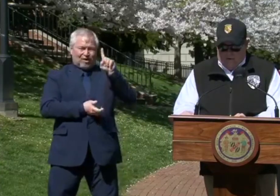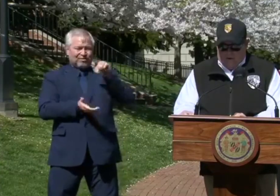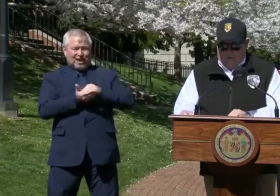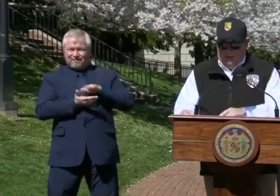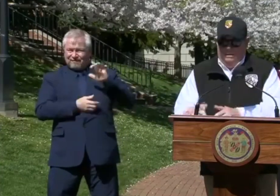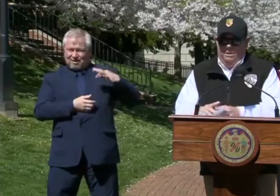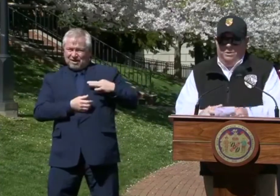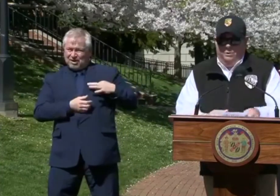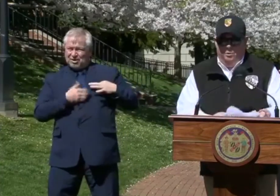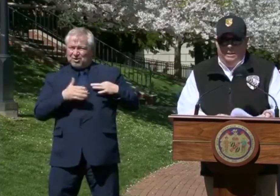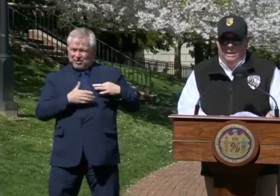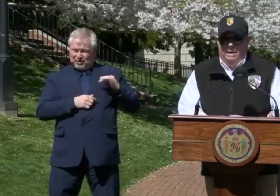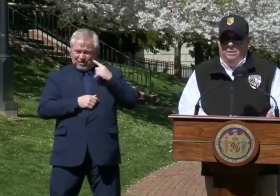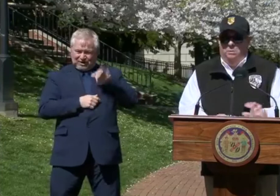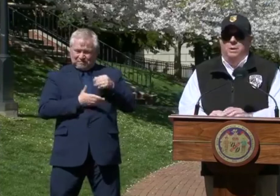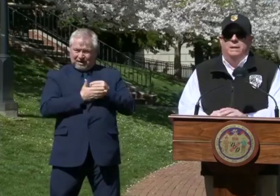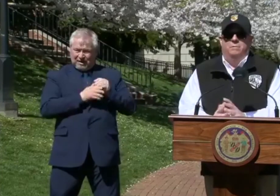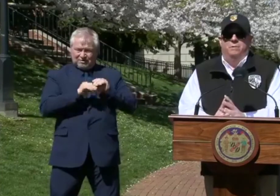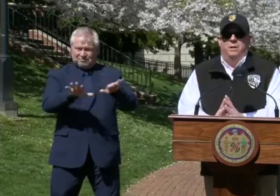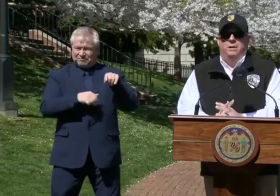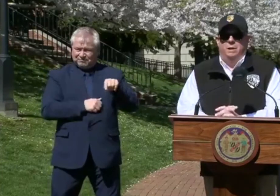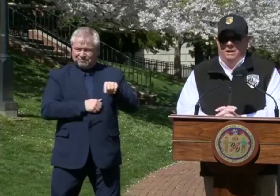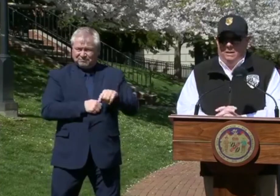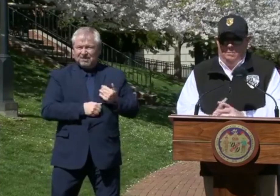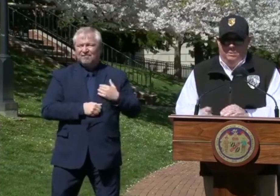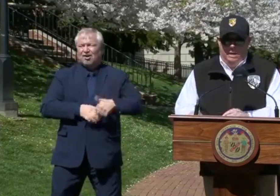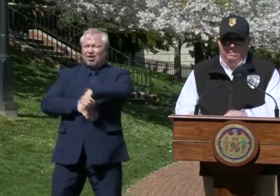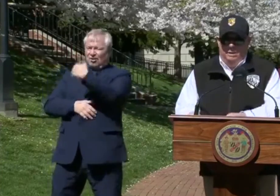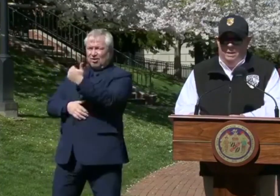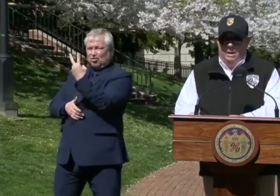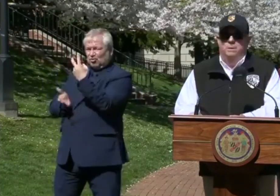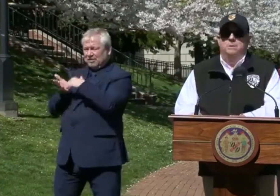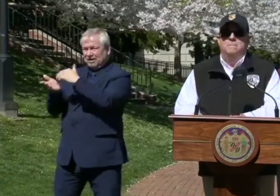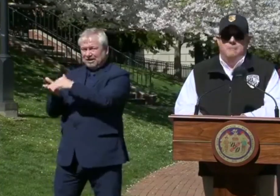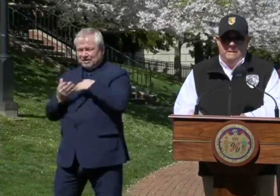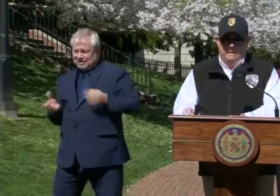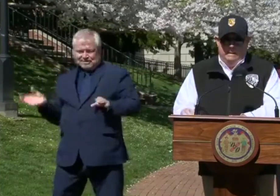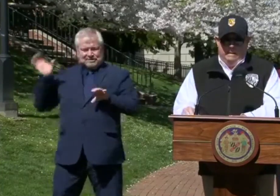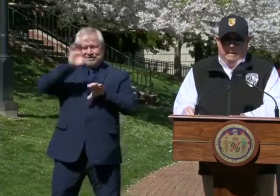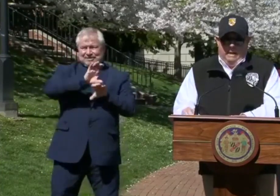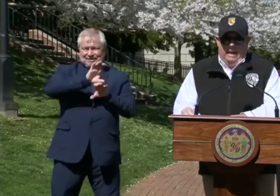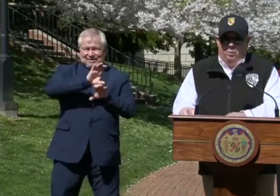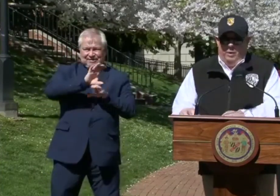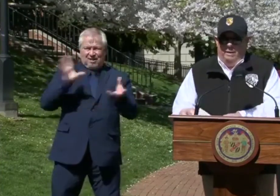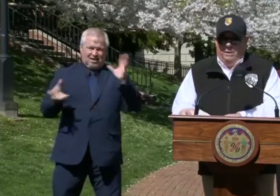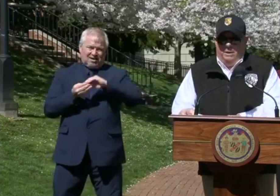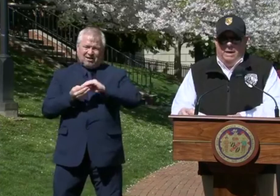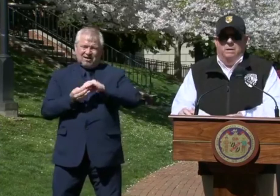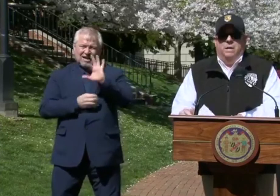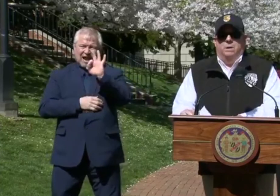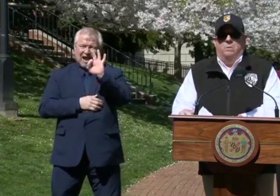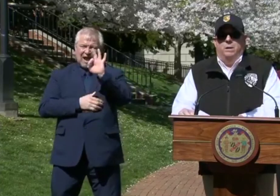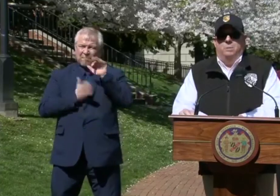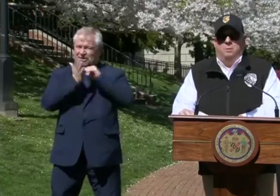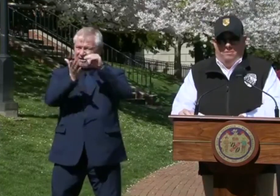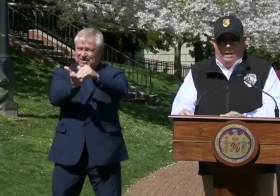I have authorized an additional $2 million to bring this fund immediately up to $9 million. $8.8 million